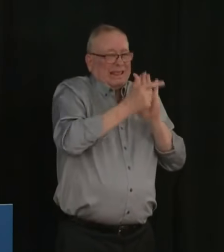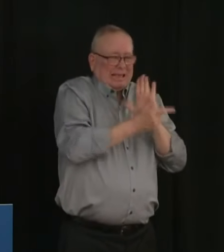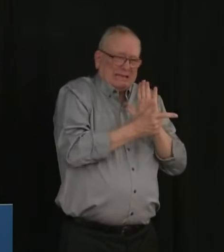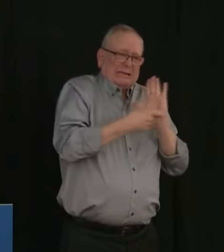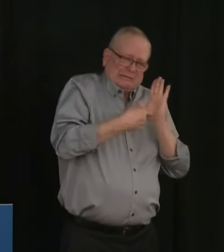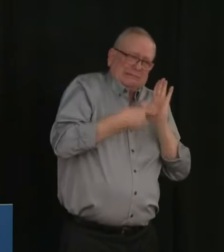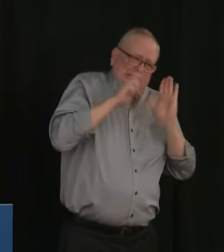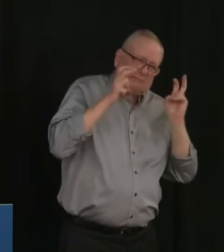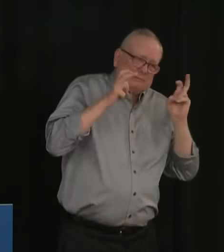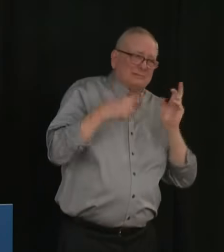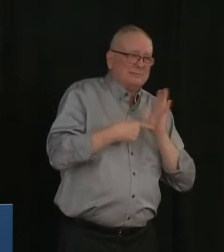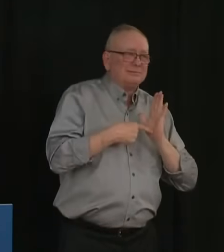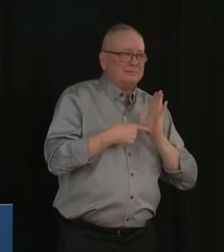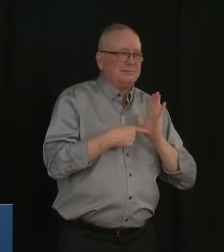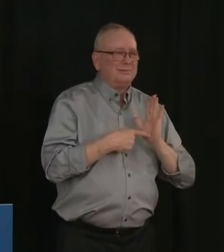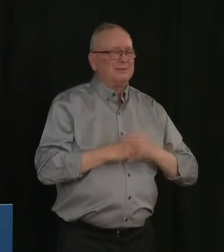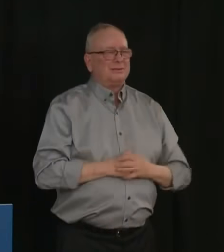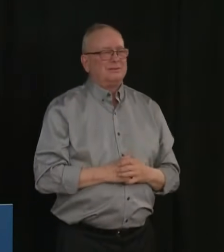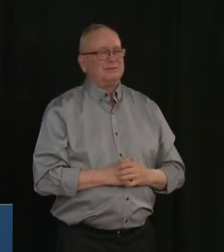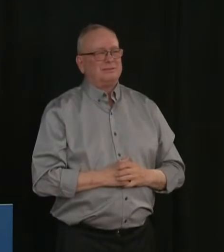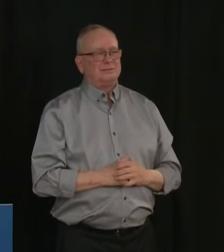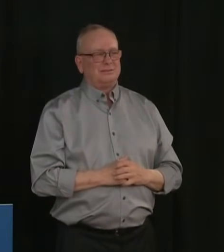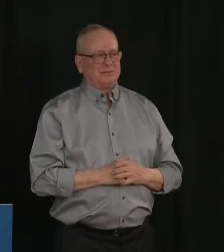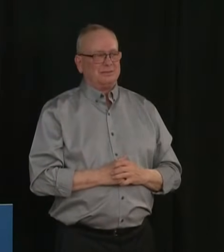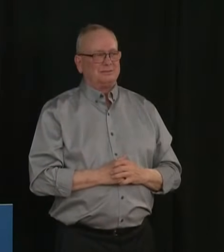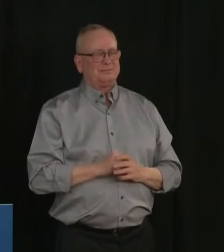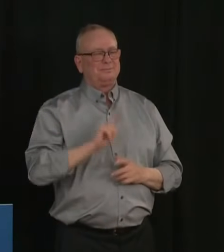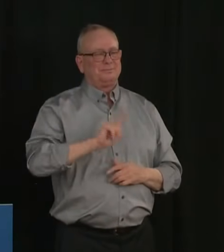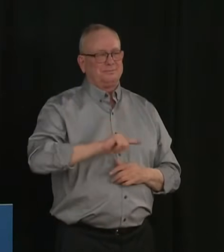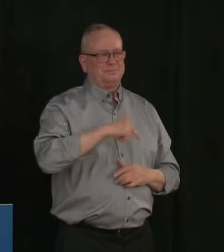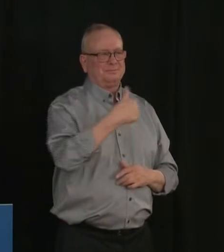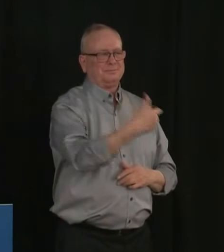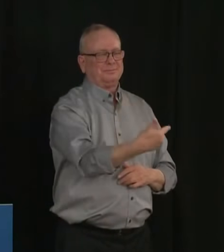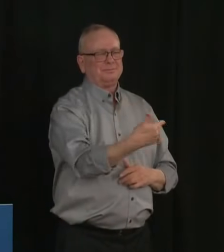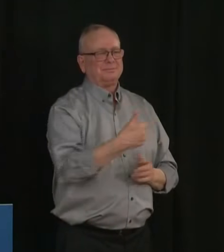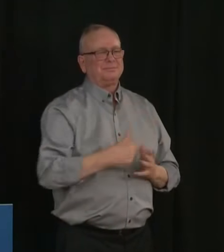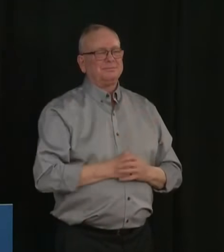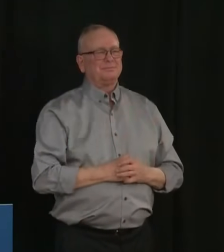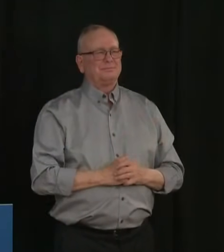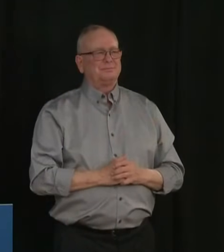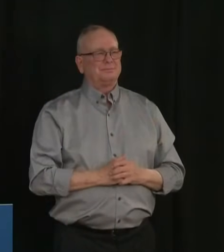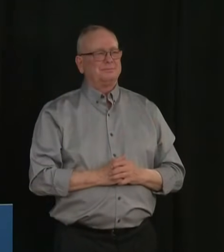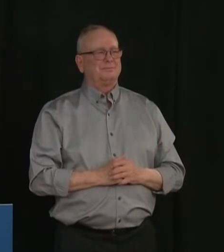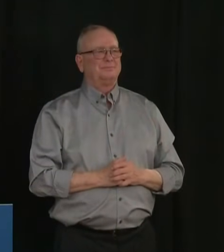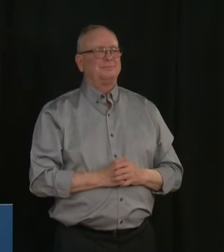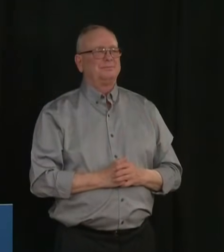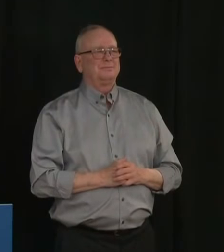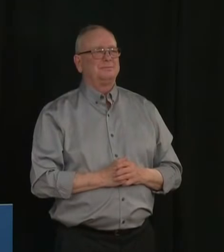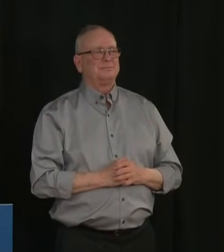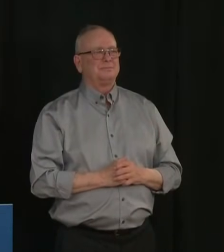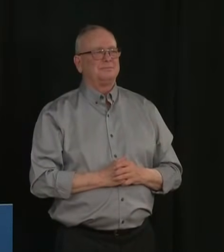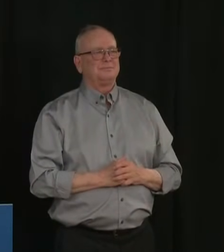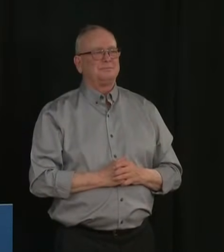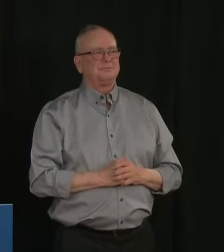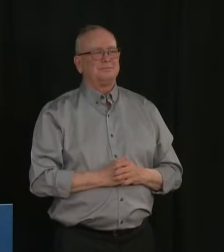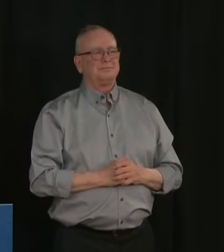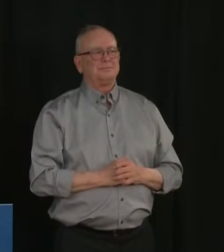communities. Operator, could you put through the next caller, please? Carrie Tate, Globe and